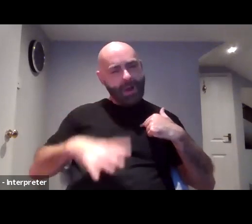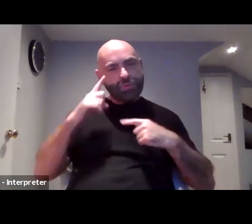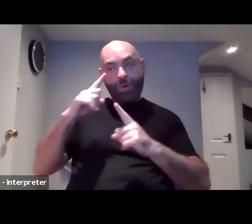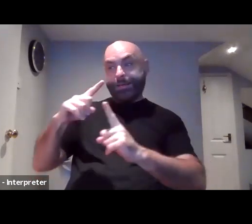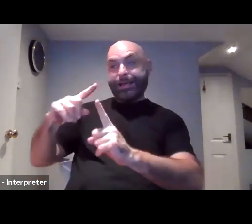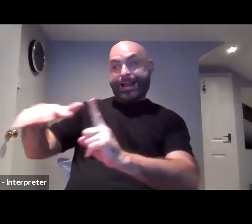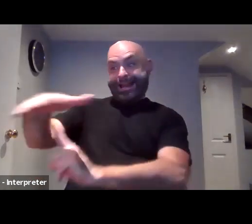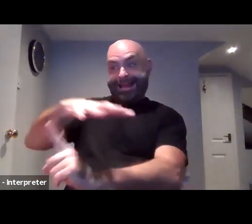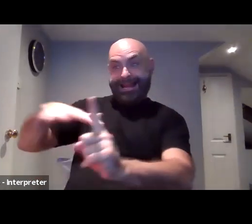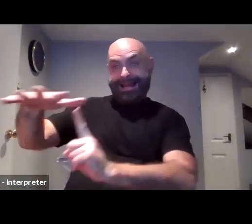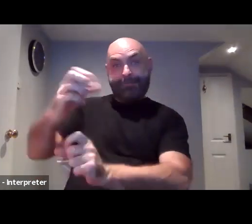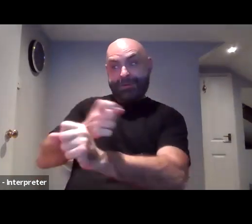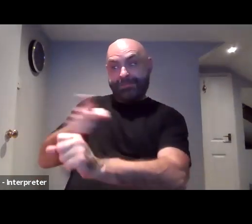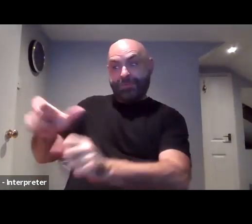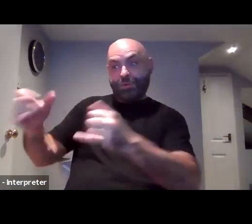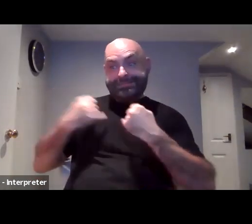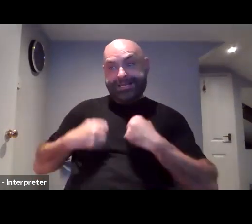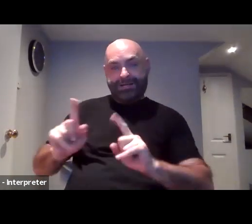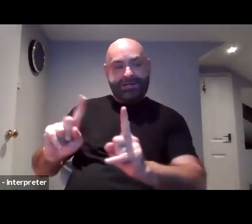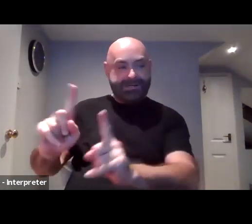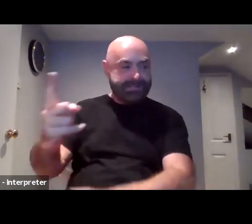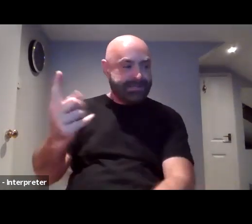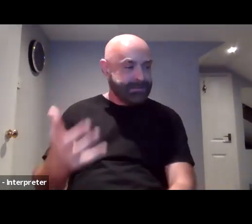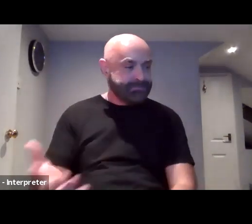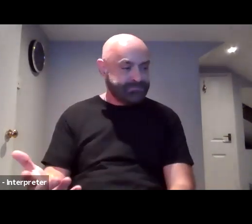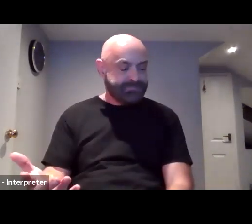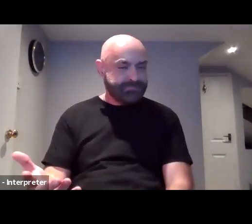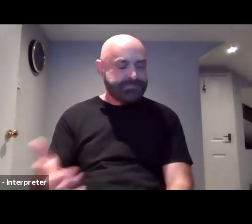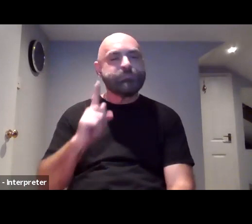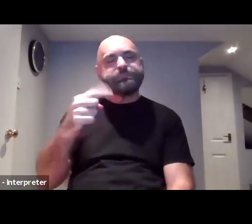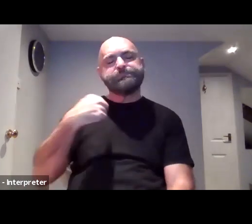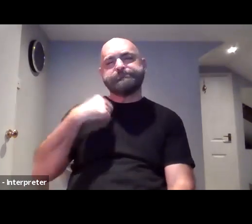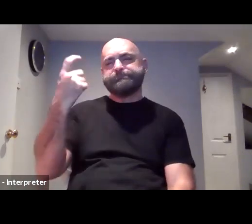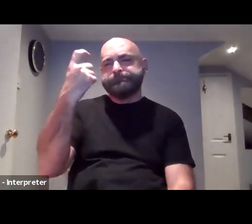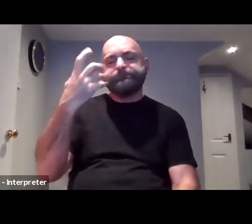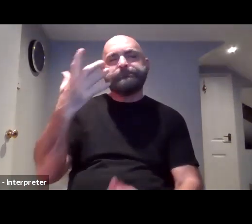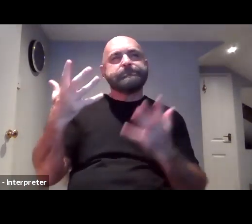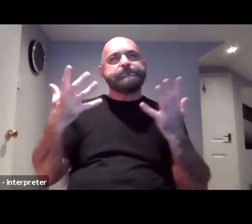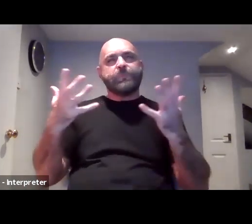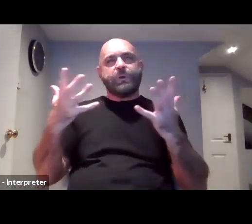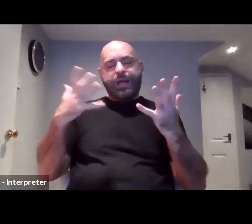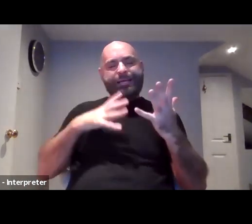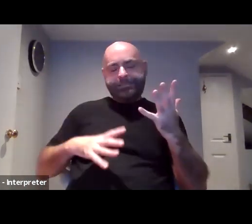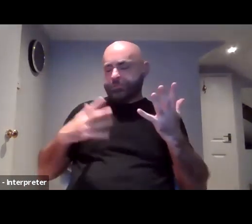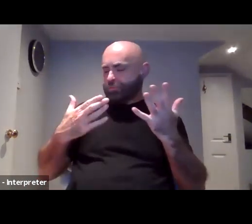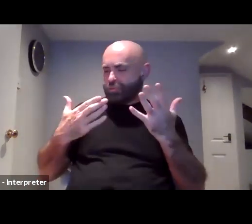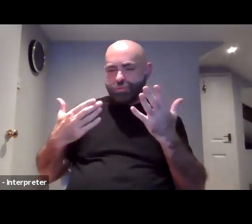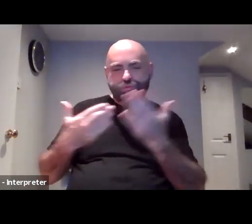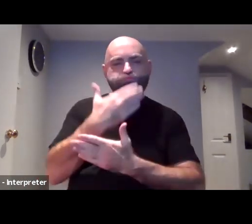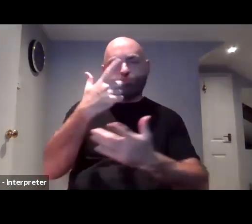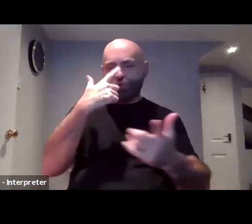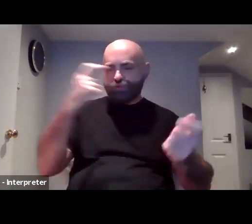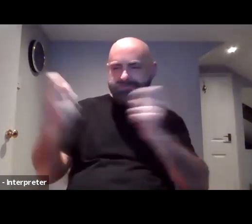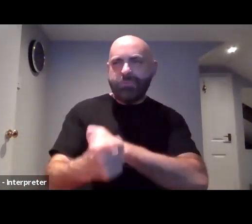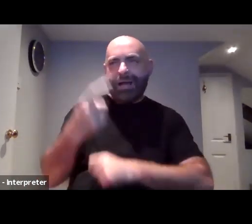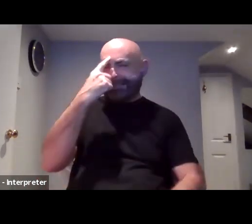make people sick. The challenge to me was to come up with a transformational idea. I'm